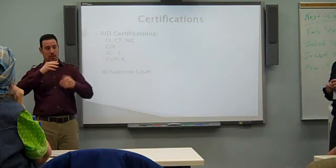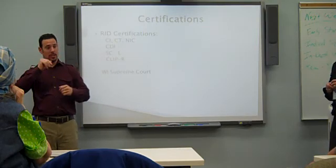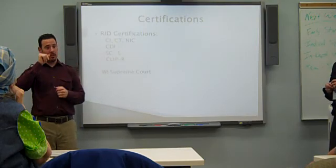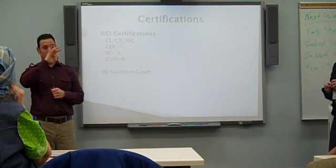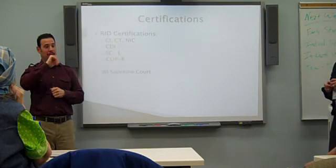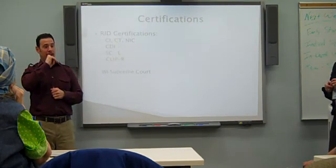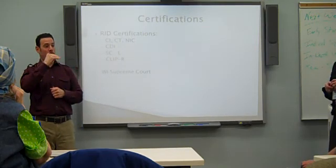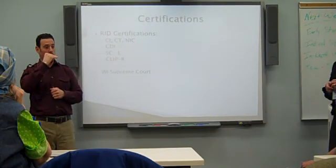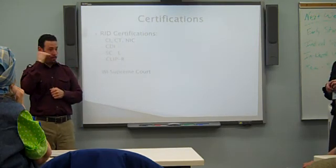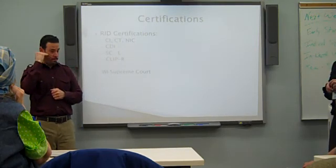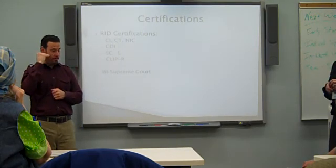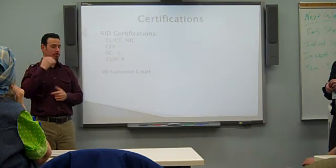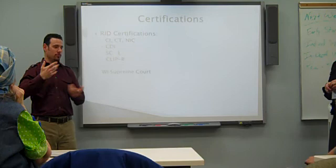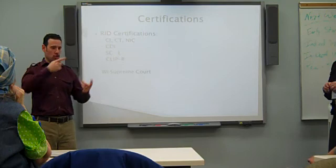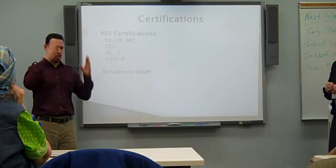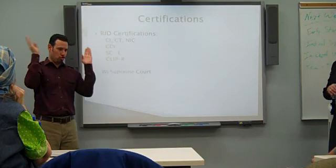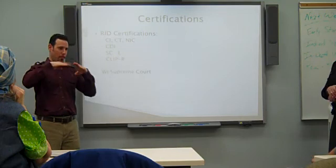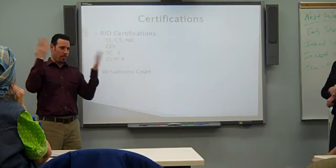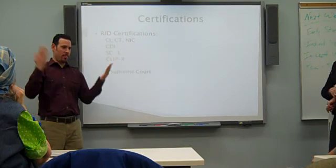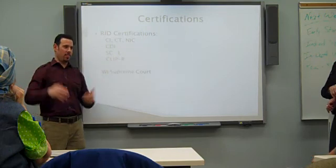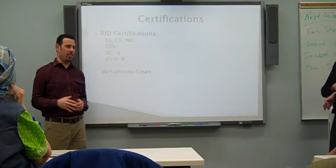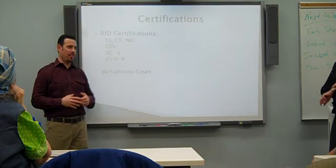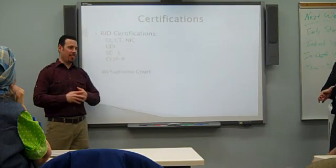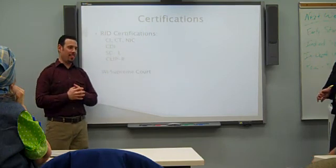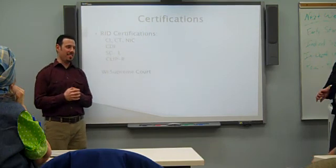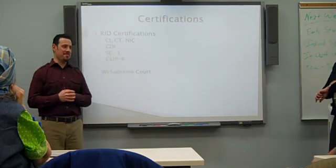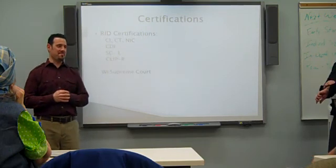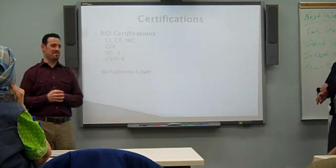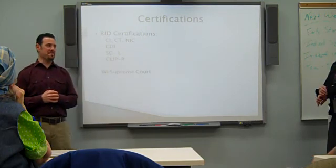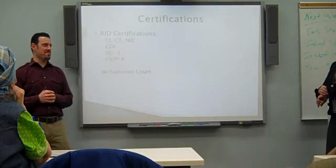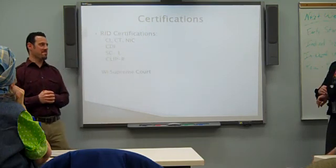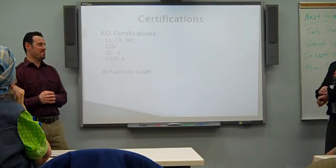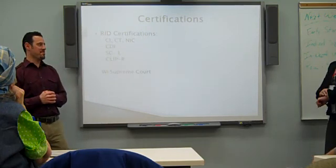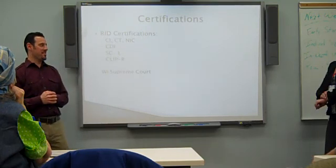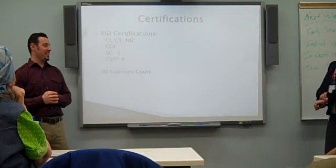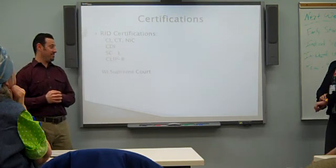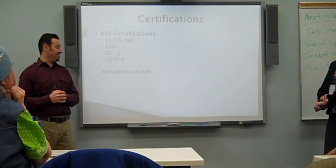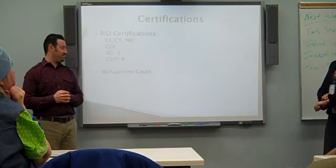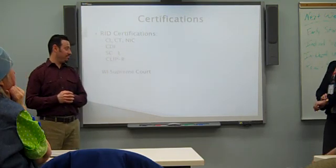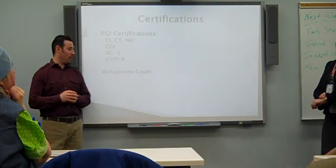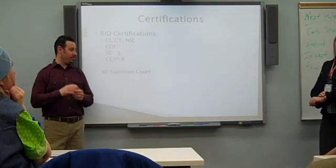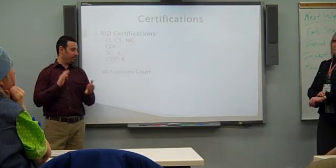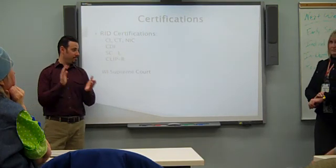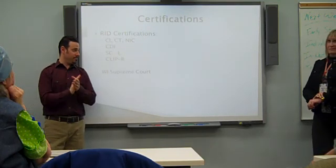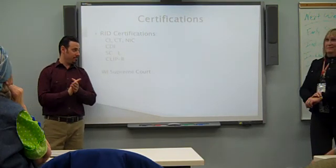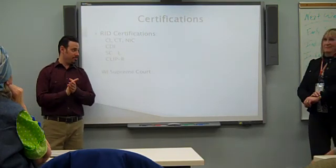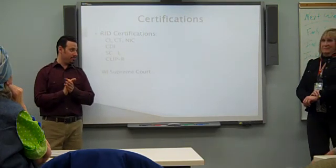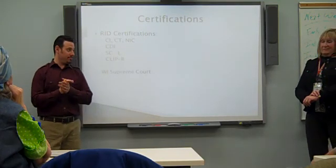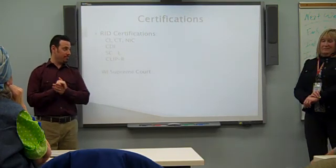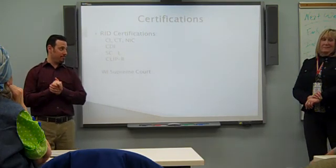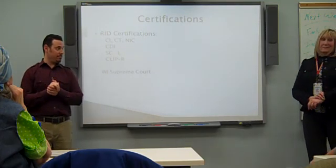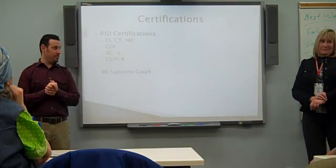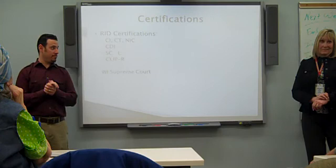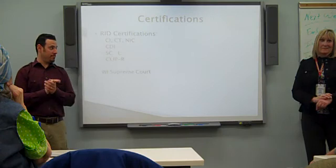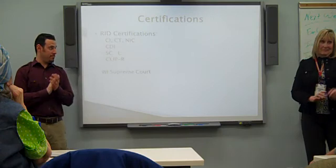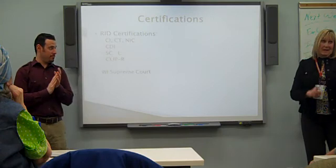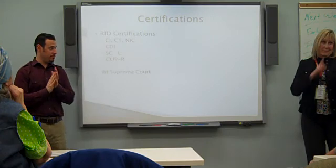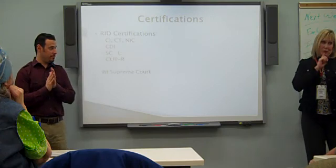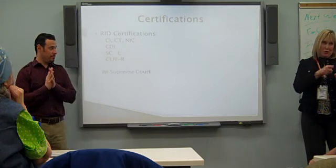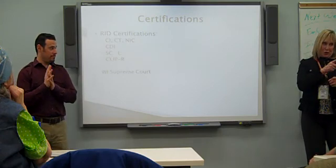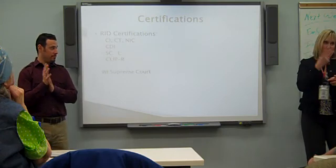And they have rules where they have like 5 or 6 times to visit them. And they can just bust them there.